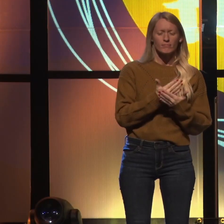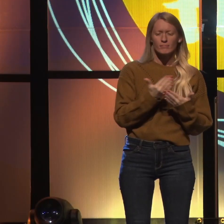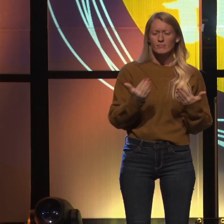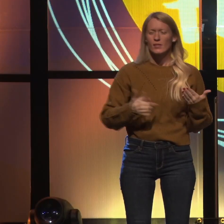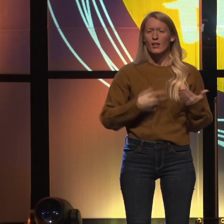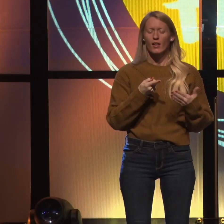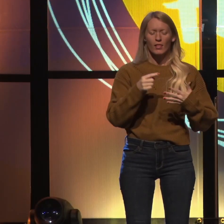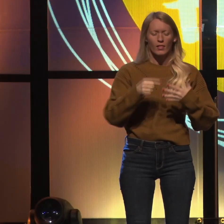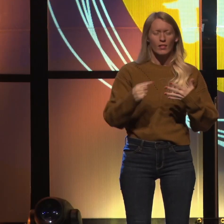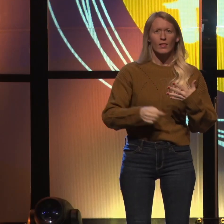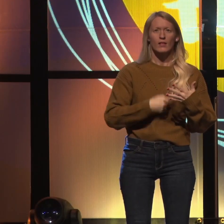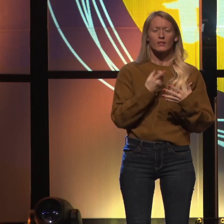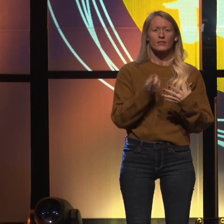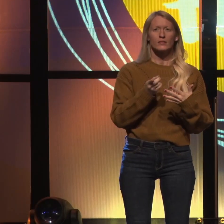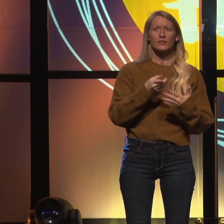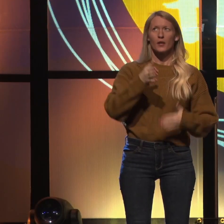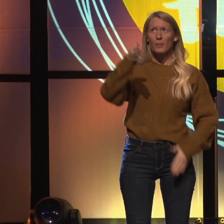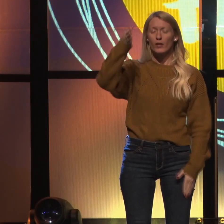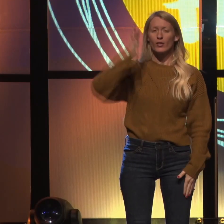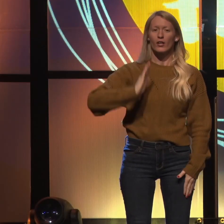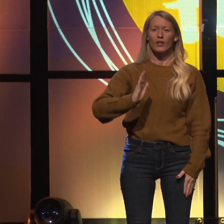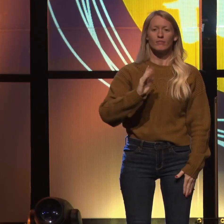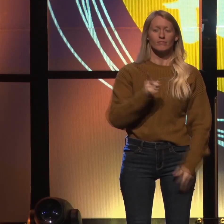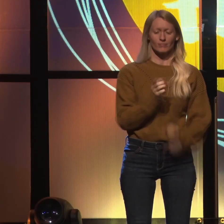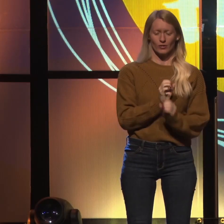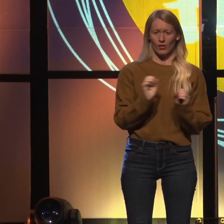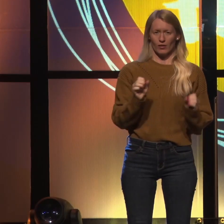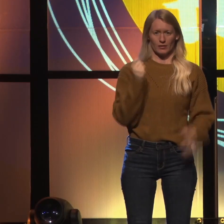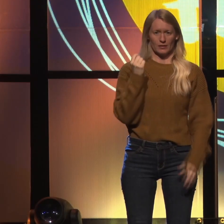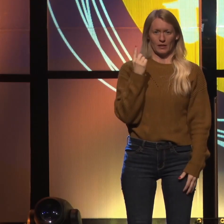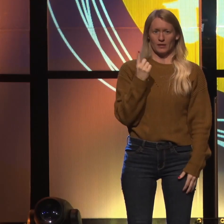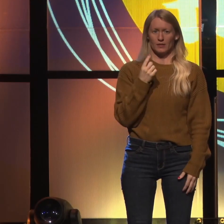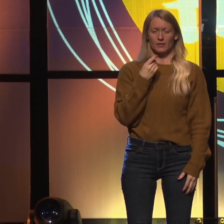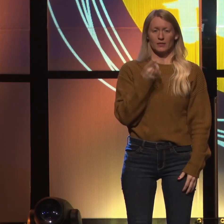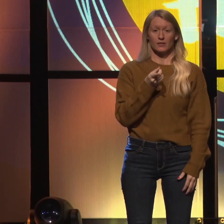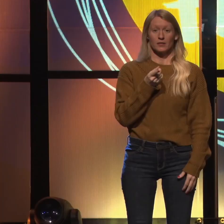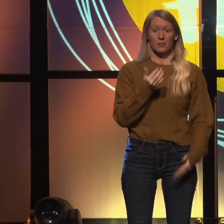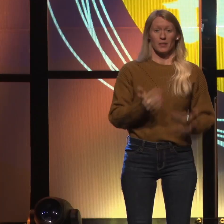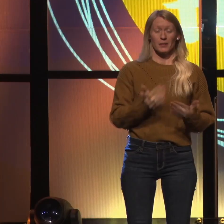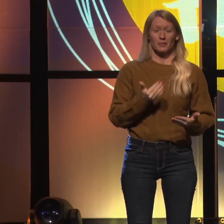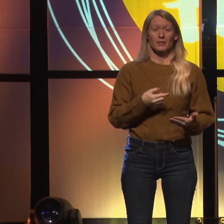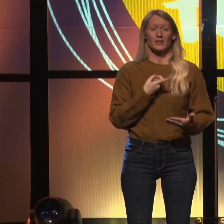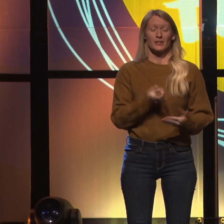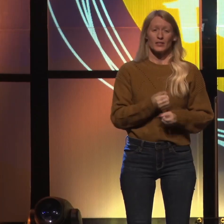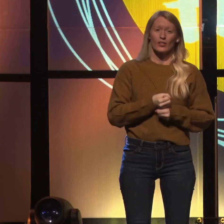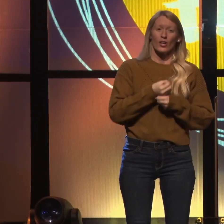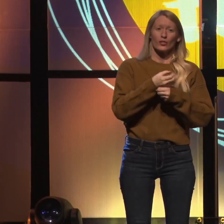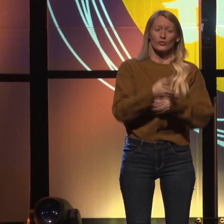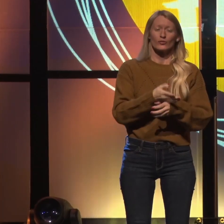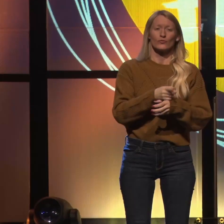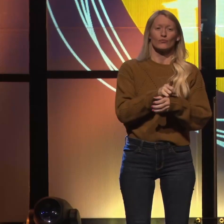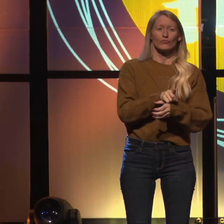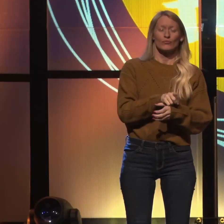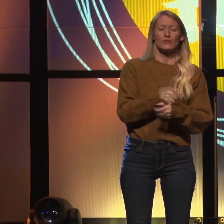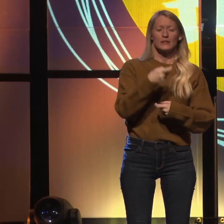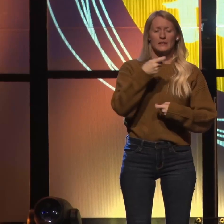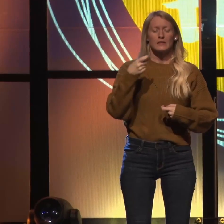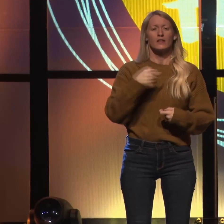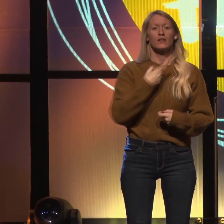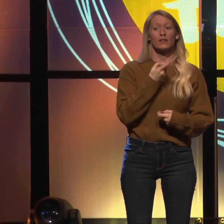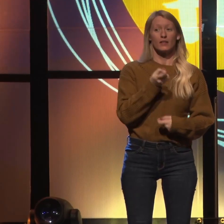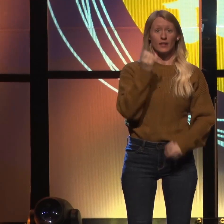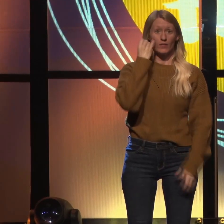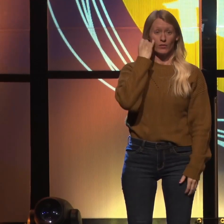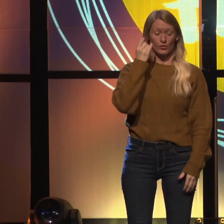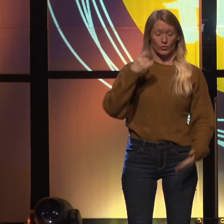to you that no longer make sense or have maybe even caused you harm. So if you are new here, please, on your way